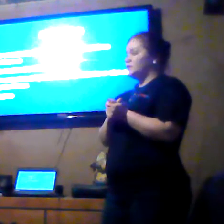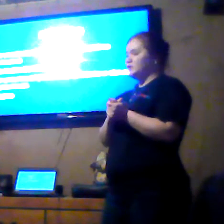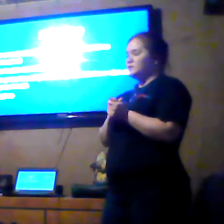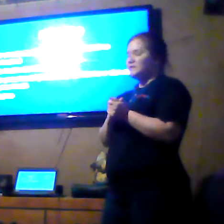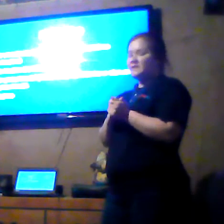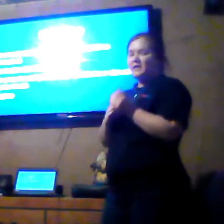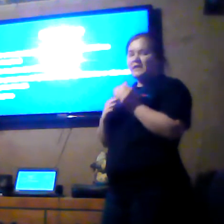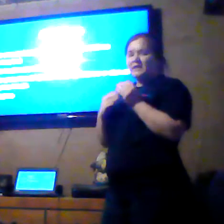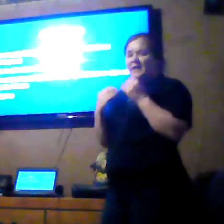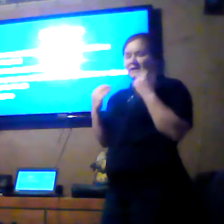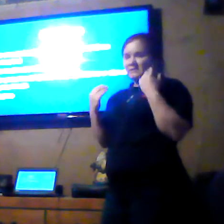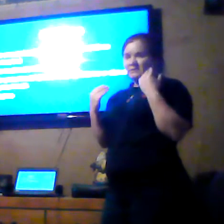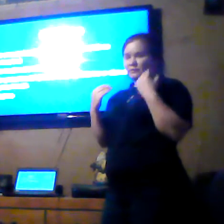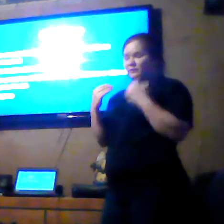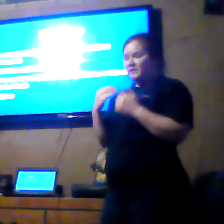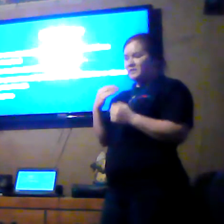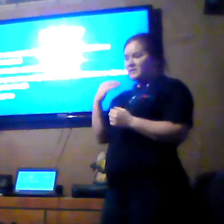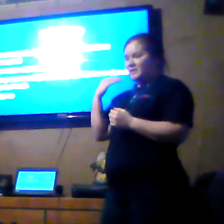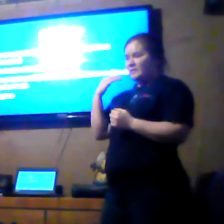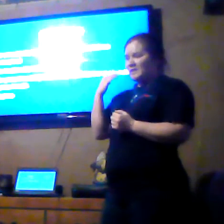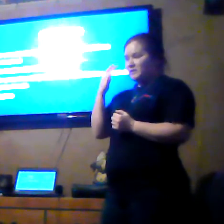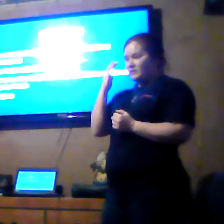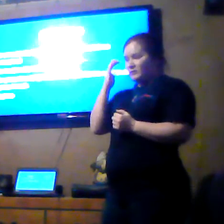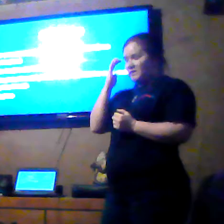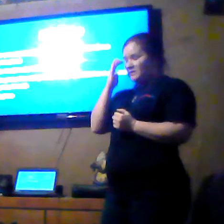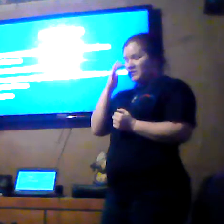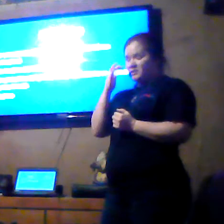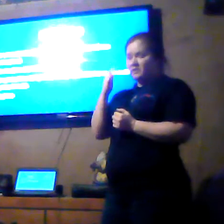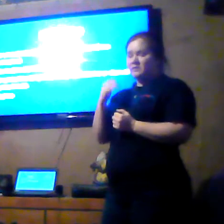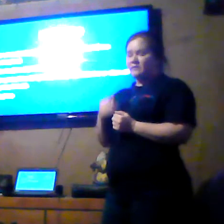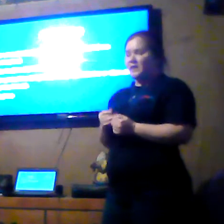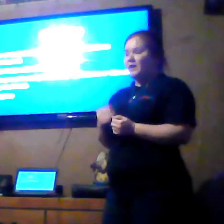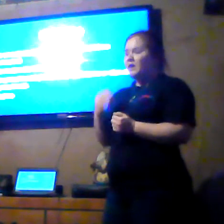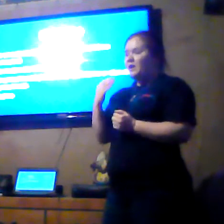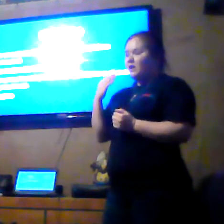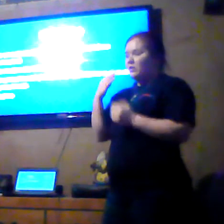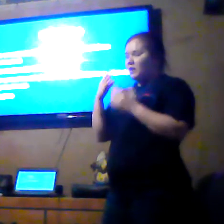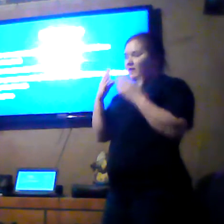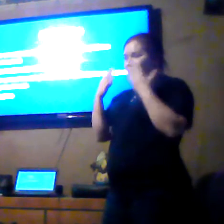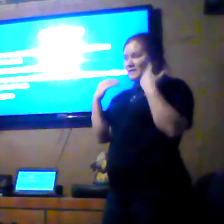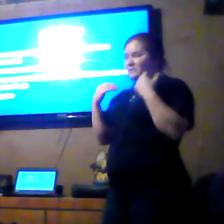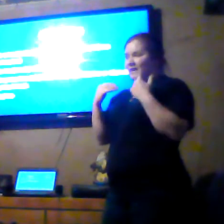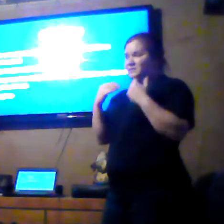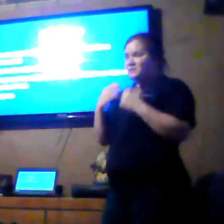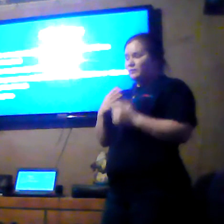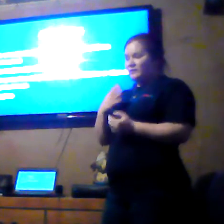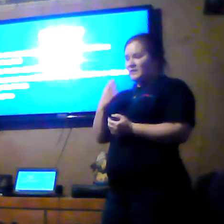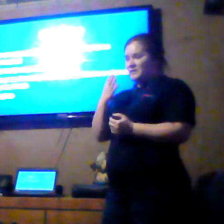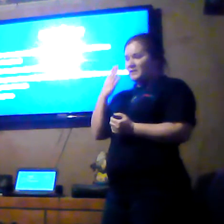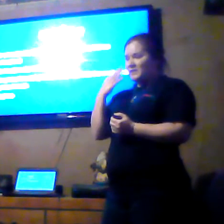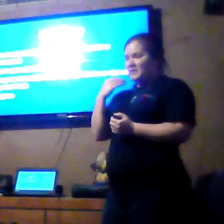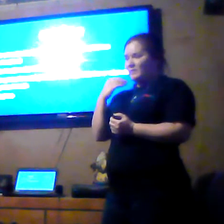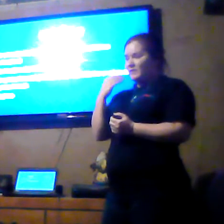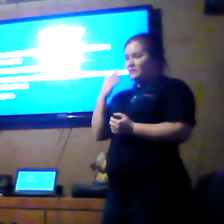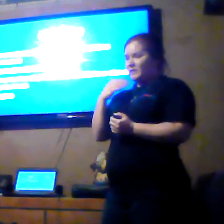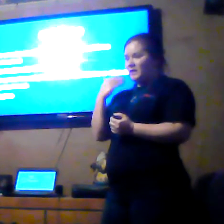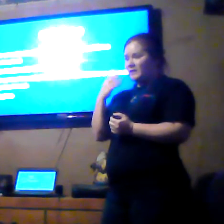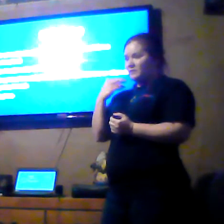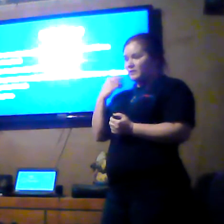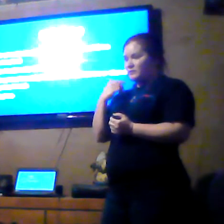Use glasses to prevent any bacteria from getting into conjunctiva, or a face mask to prevent any type of interference with your